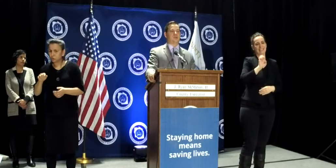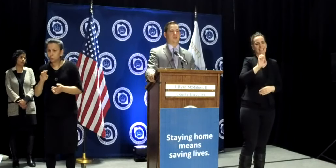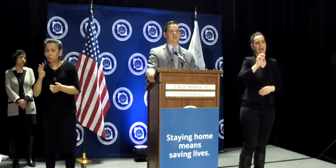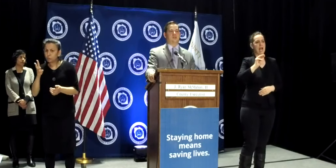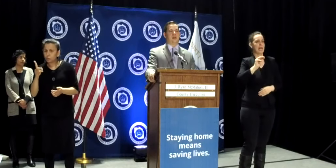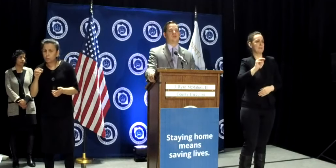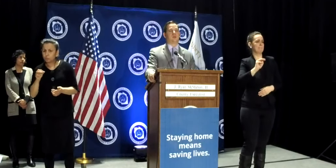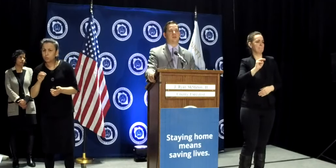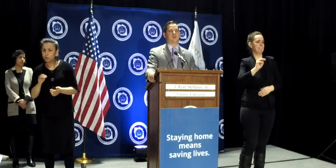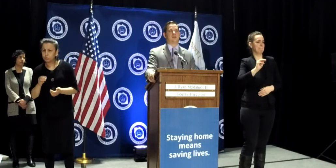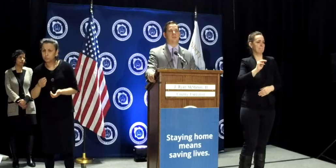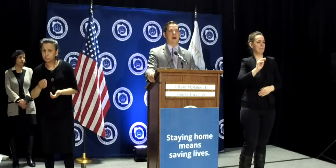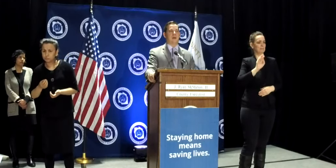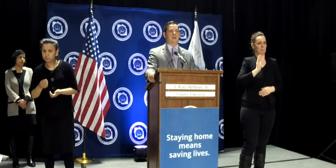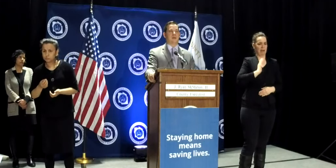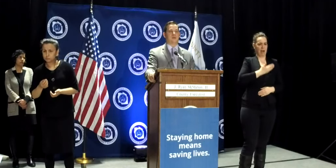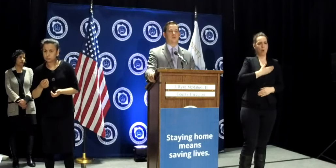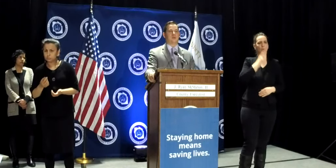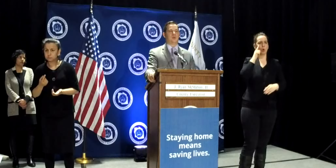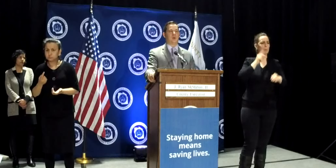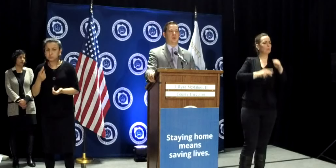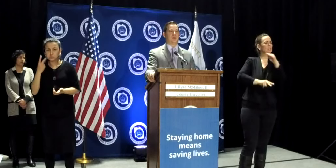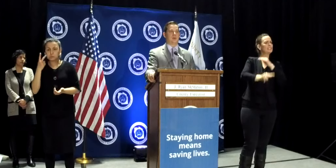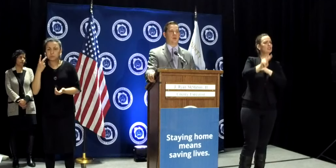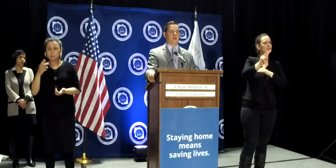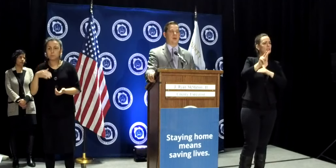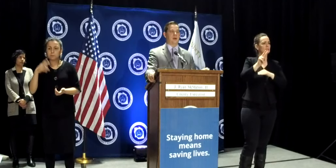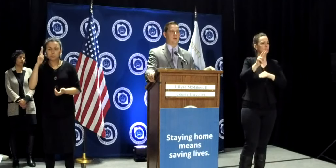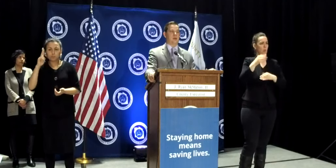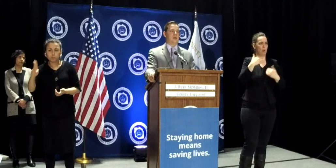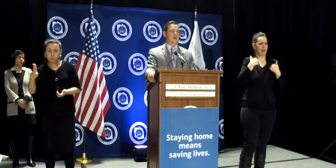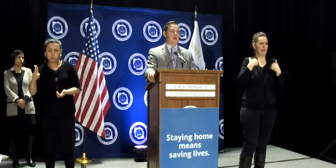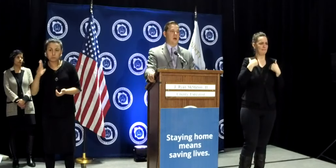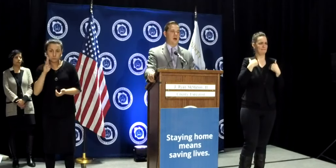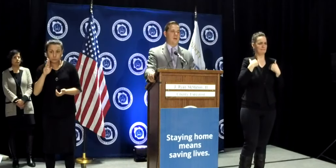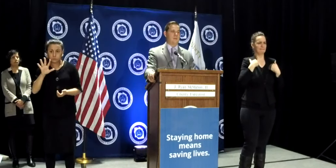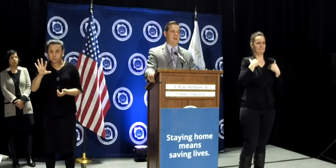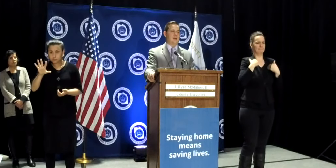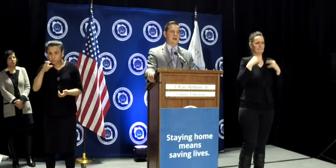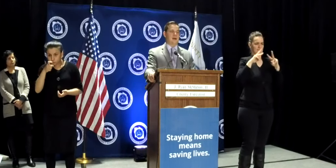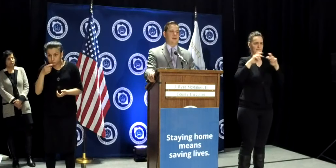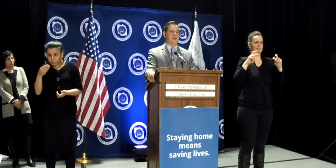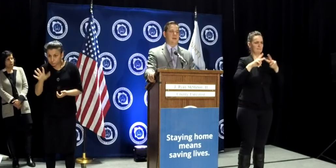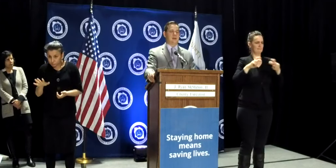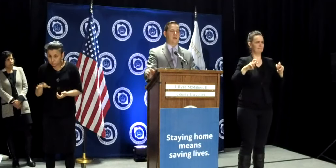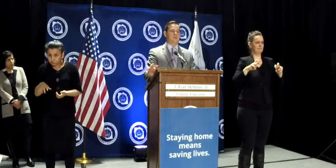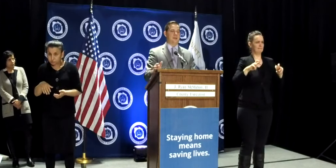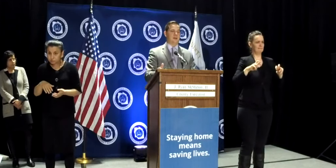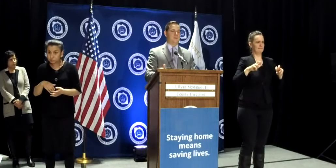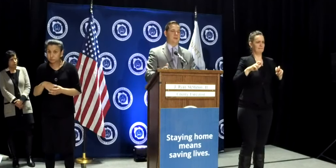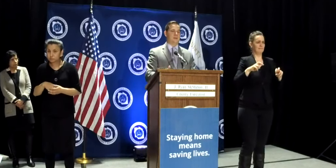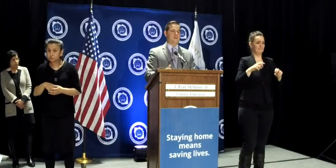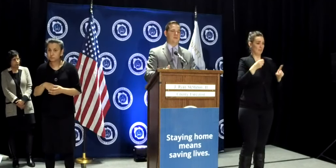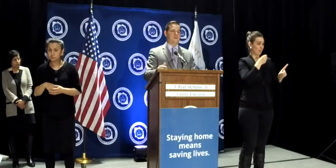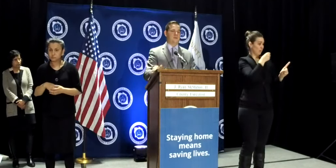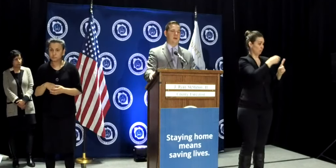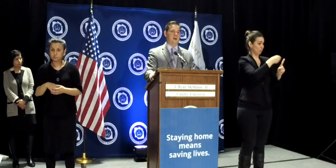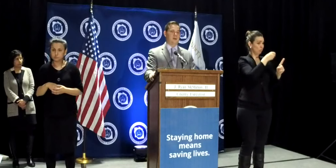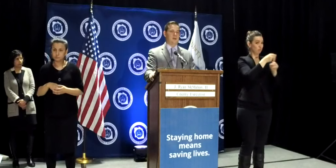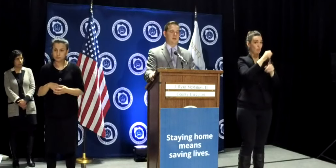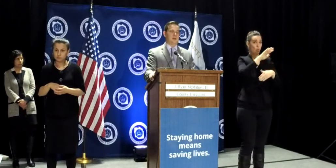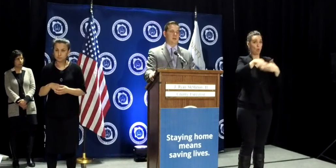their projection last week. This is a model they use for New York, and then they go by county. They update them based off